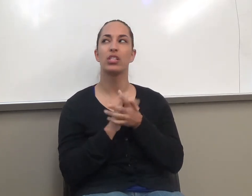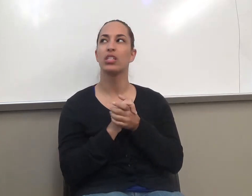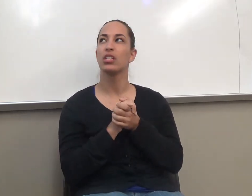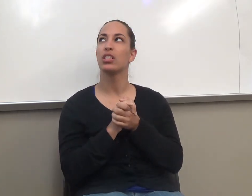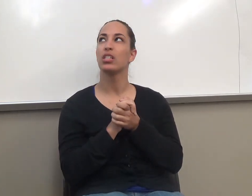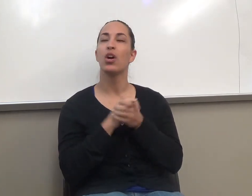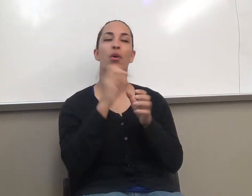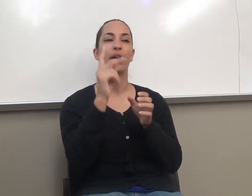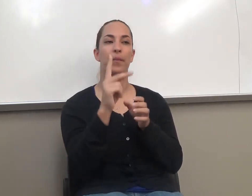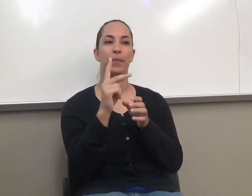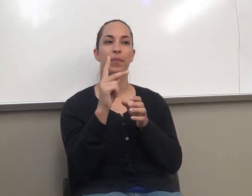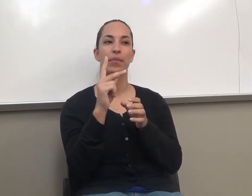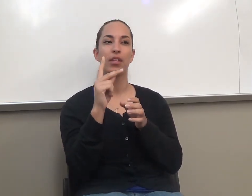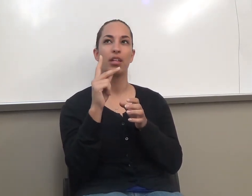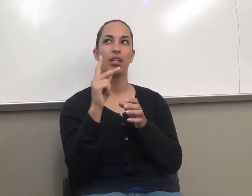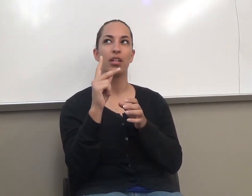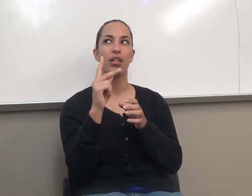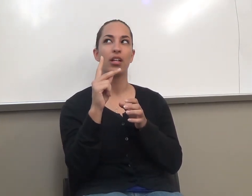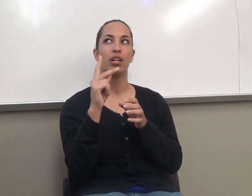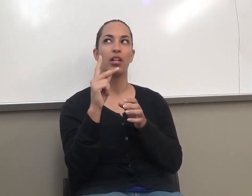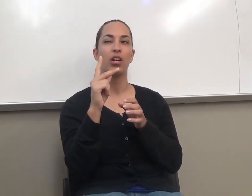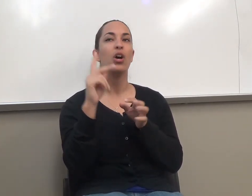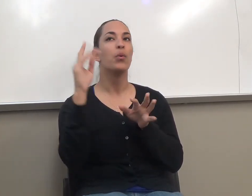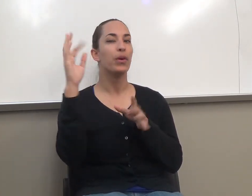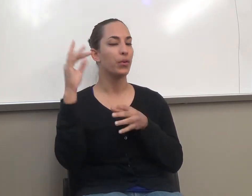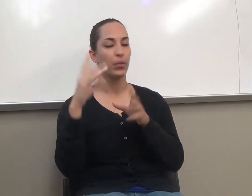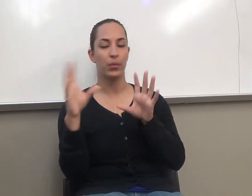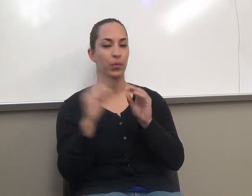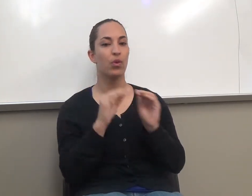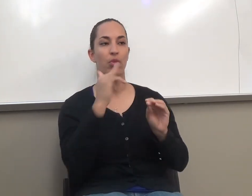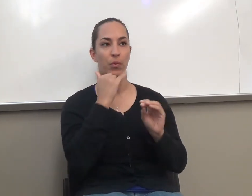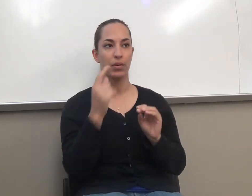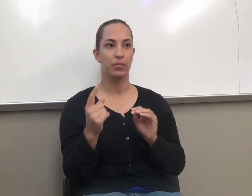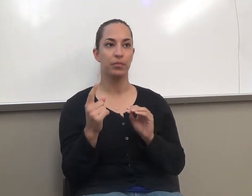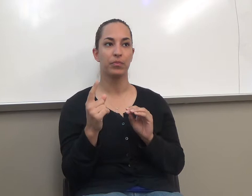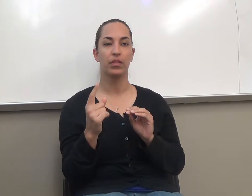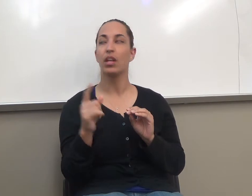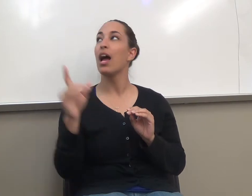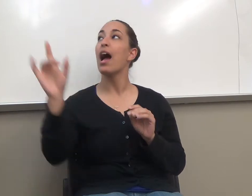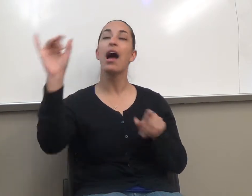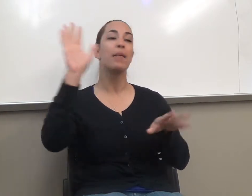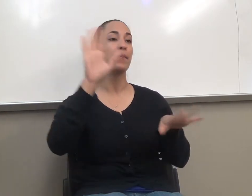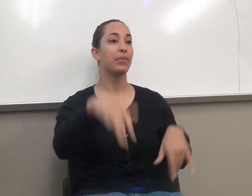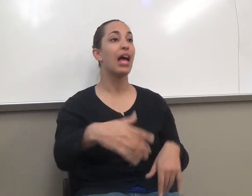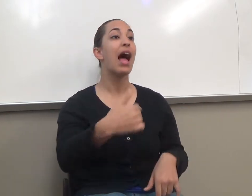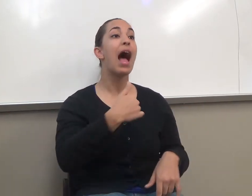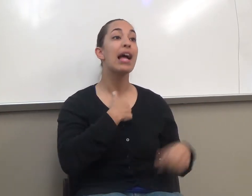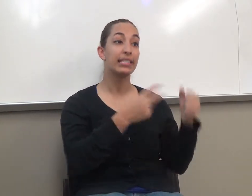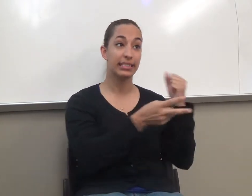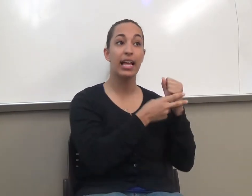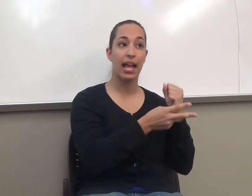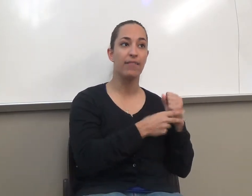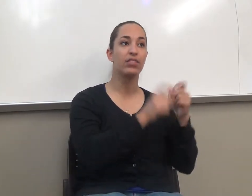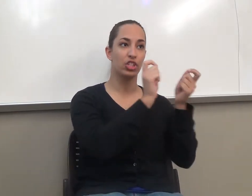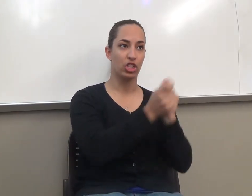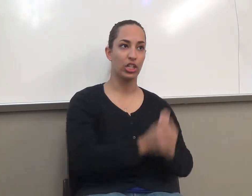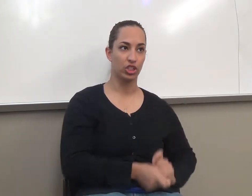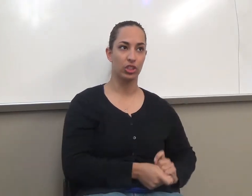Okay. Nope, that's not the right one. Well, I saved all those changes. Maybe it is. Here it